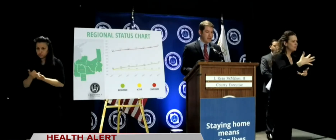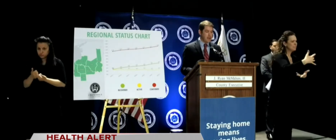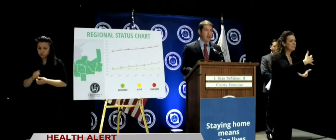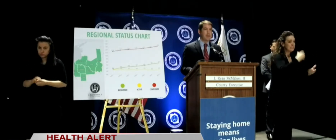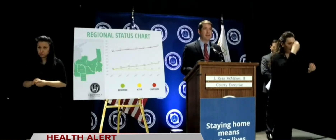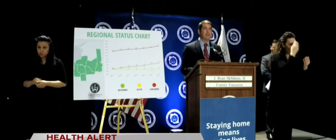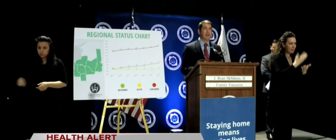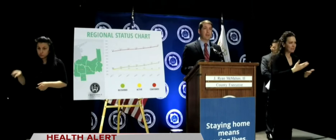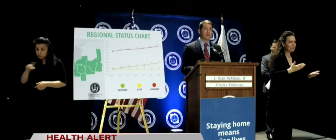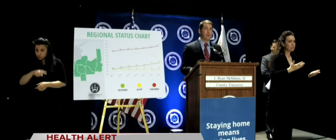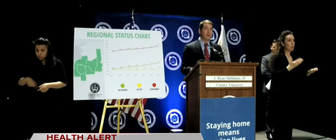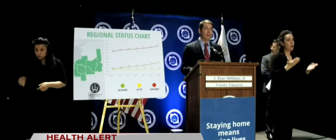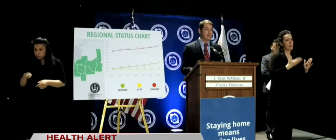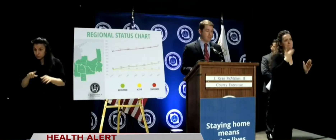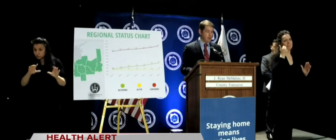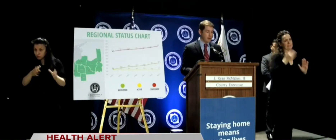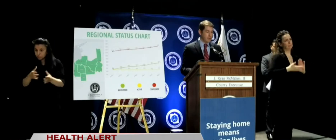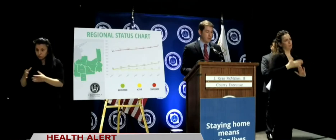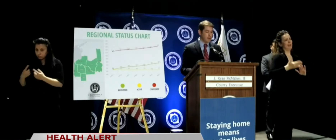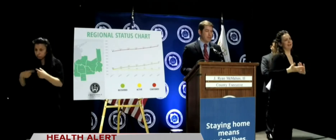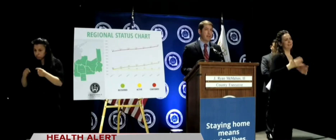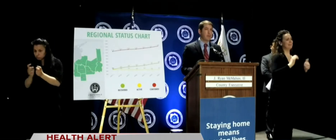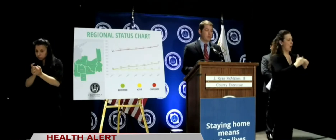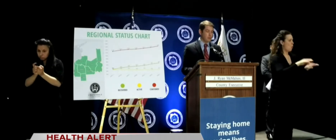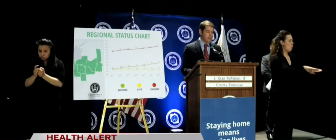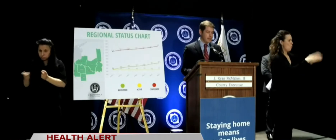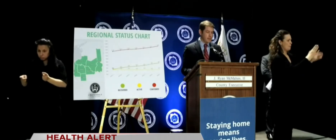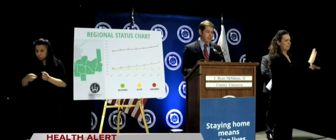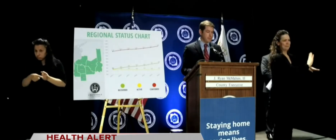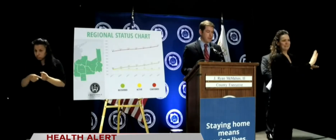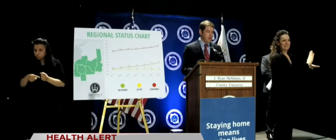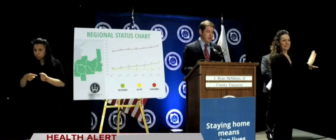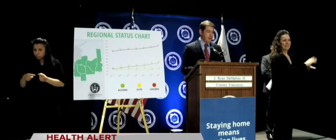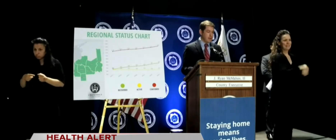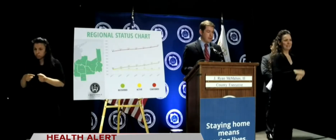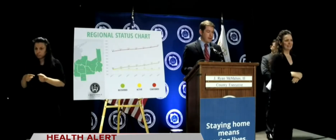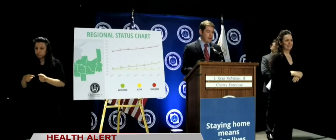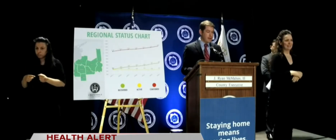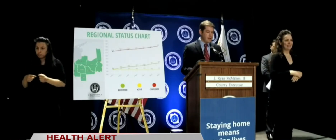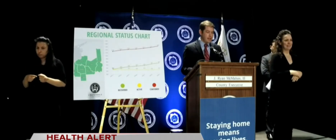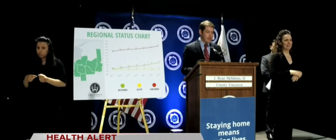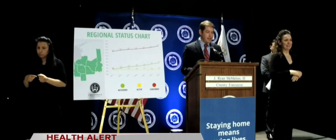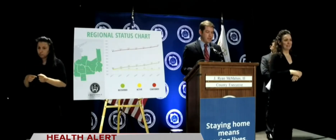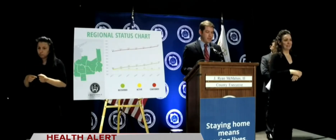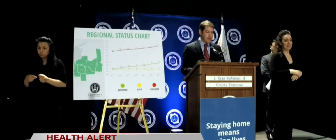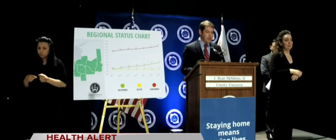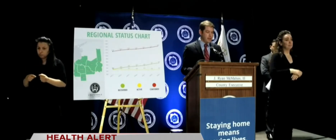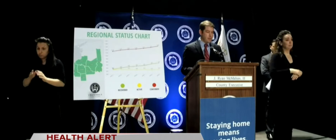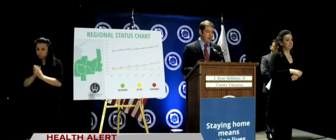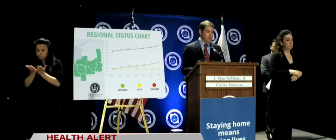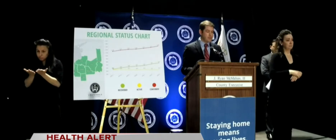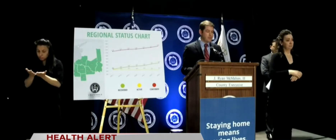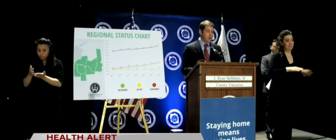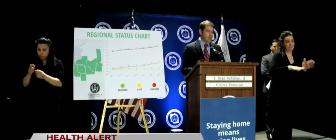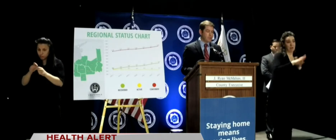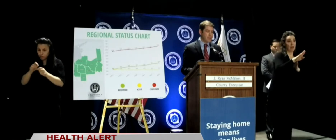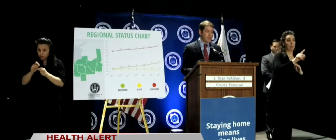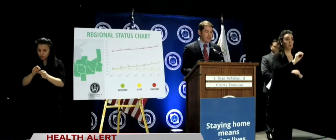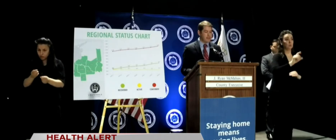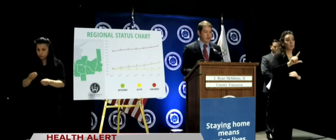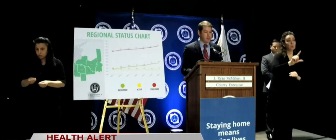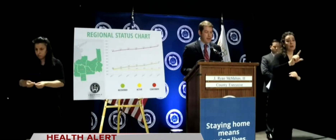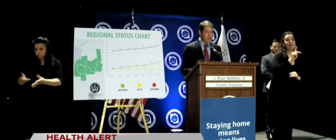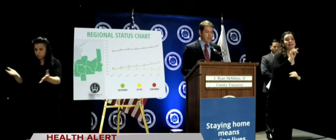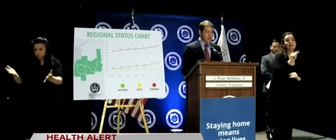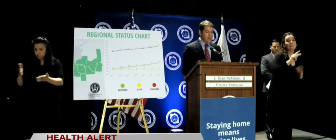practices and developing a toolkit for employers, and that work will continue. Third area is a range of local, state,